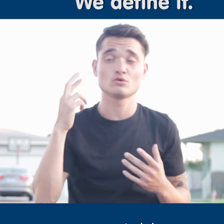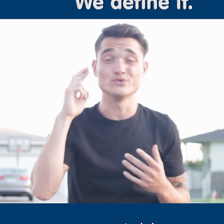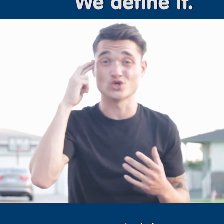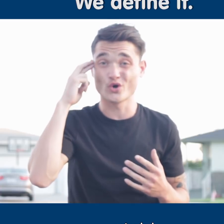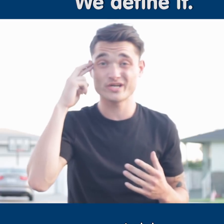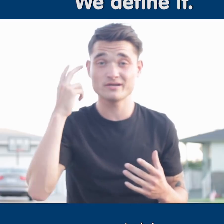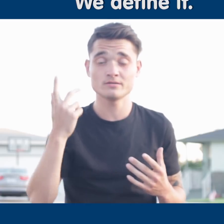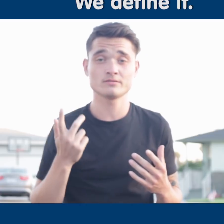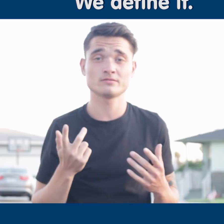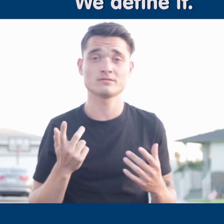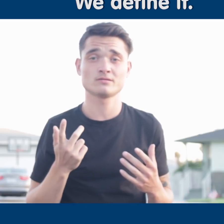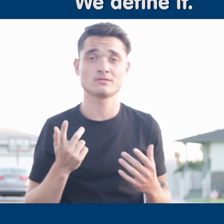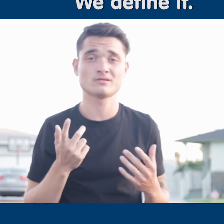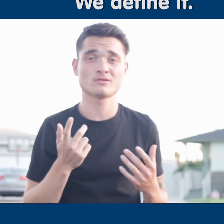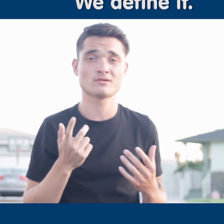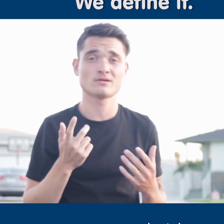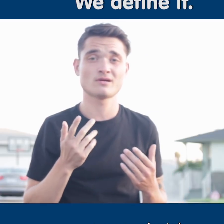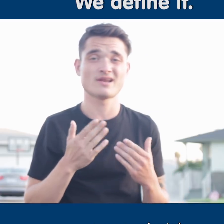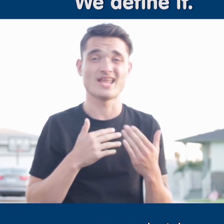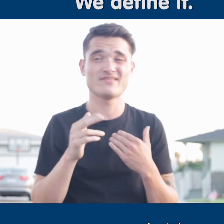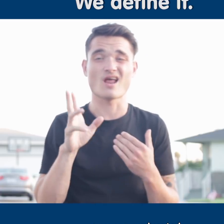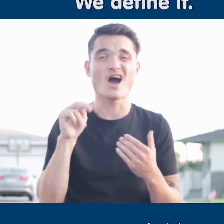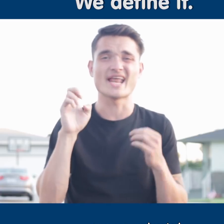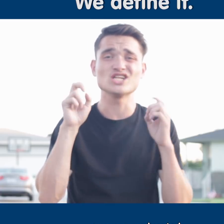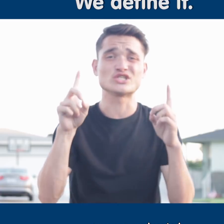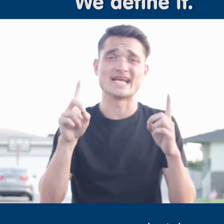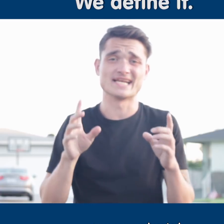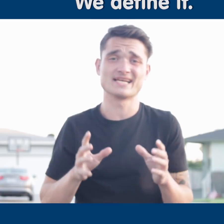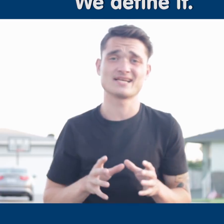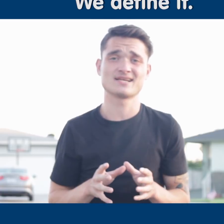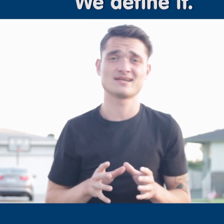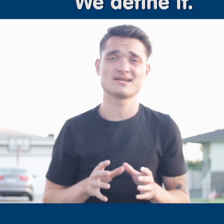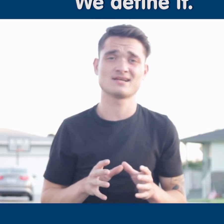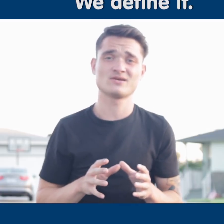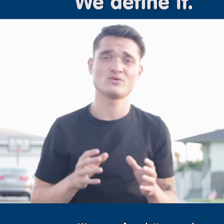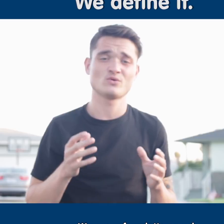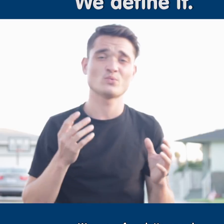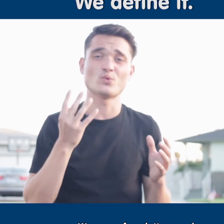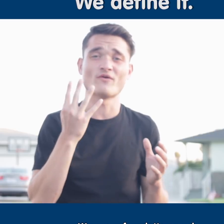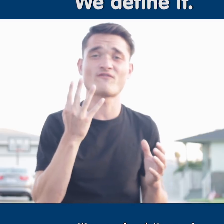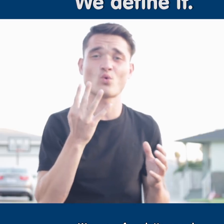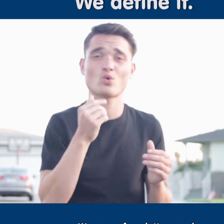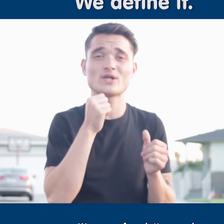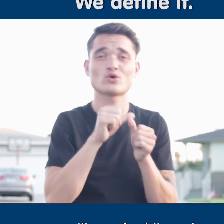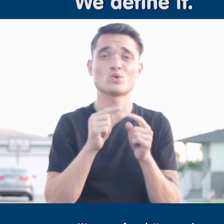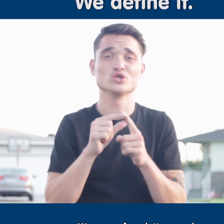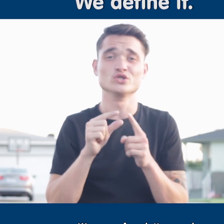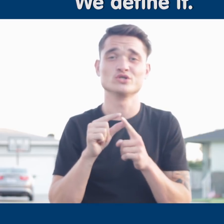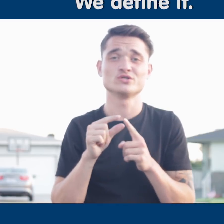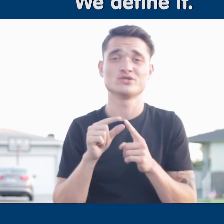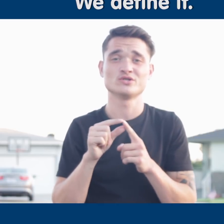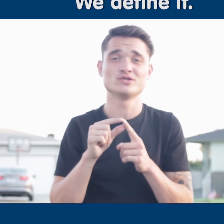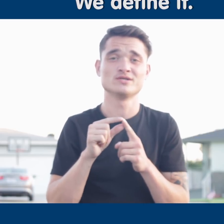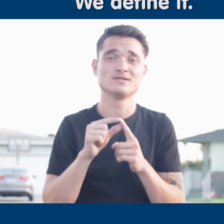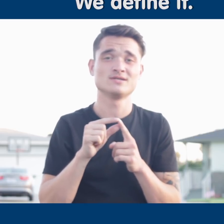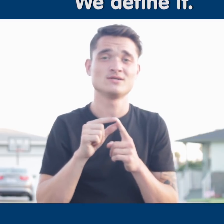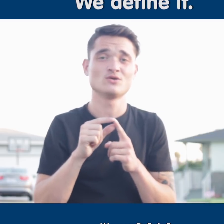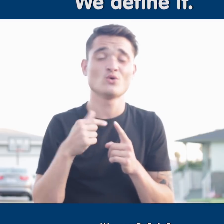retarded, or even uneducated. We are a four-letter word. We are